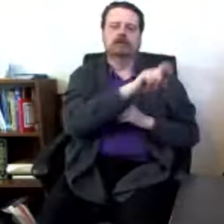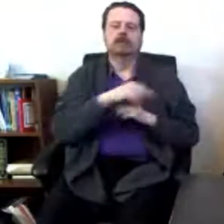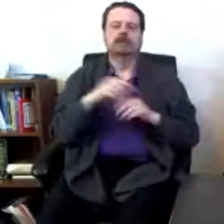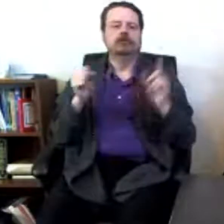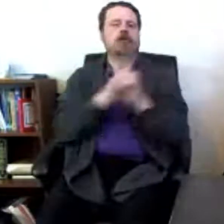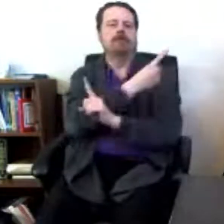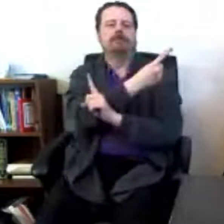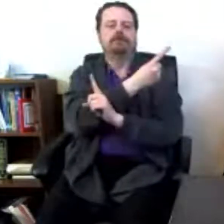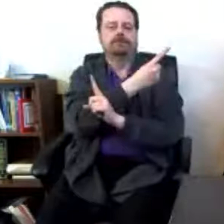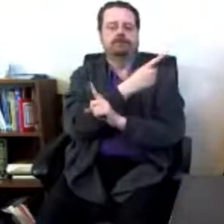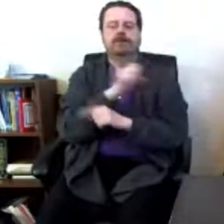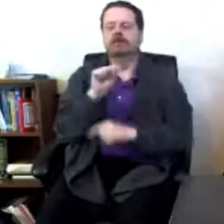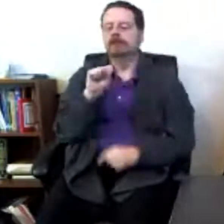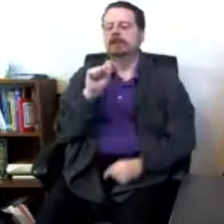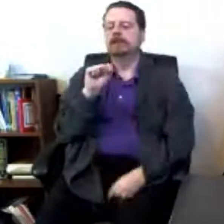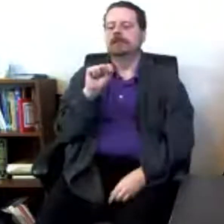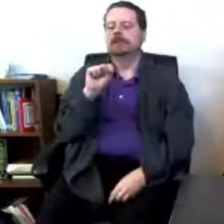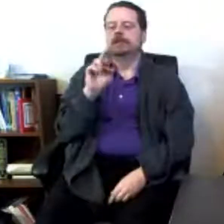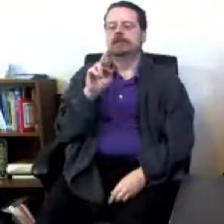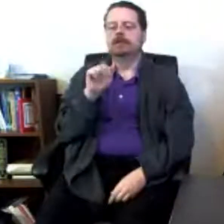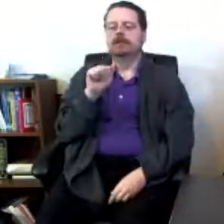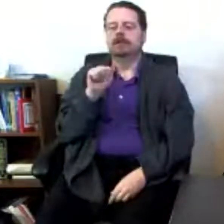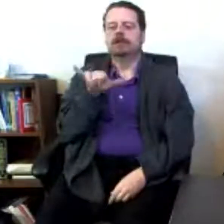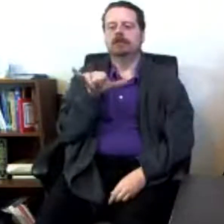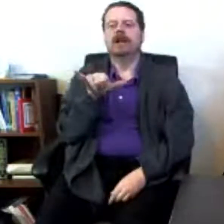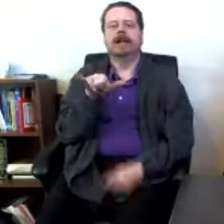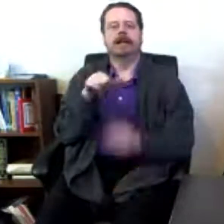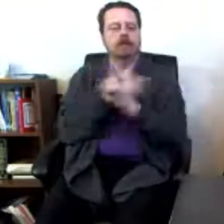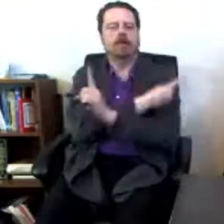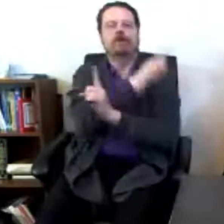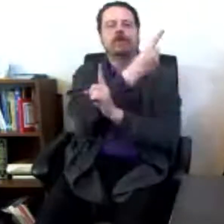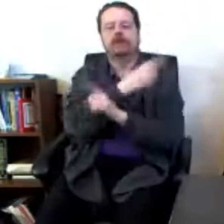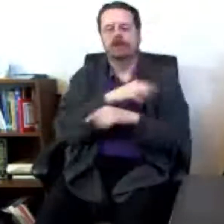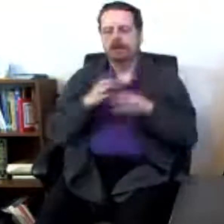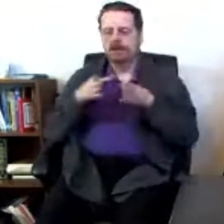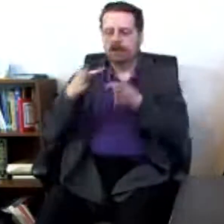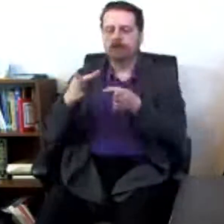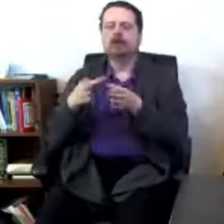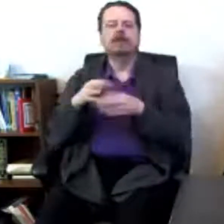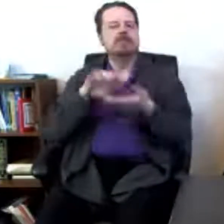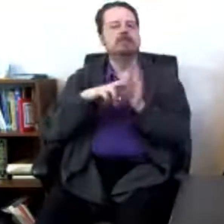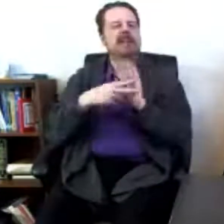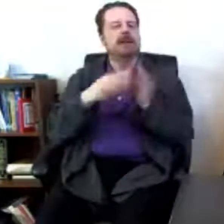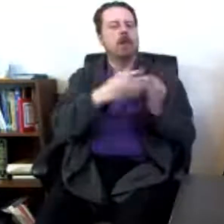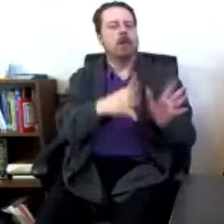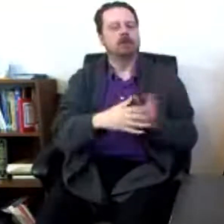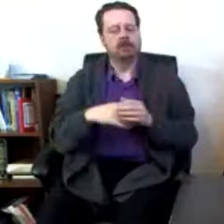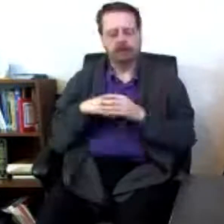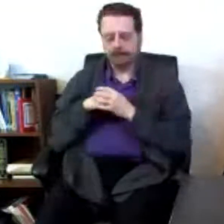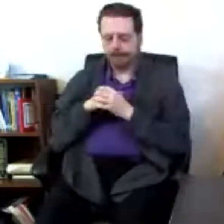direction is. When you stray out of the straight path, you are lost.